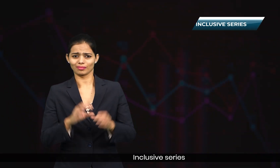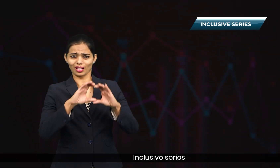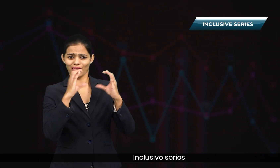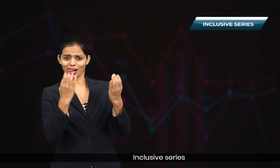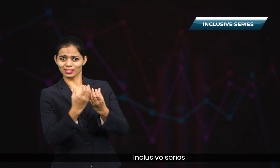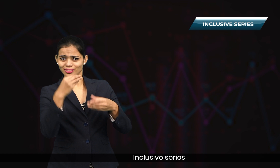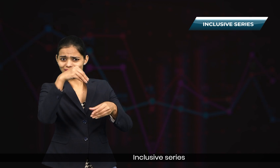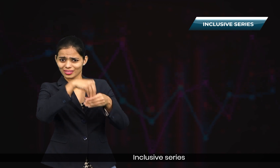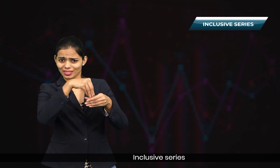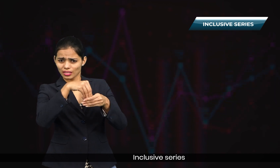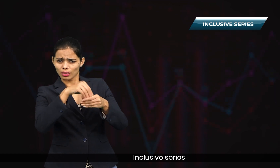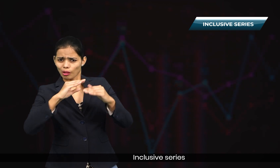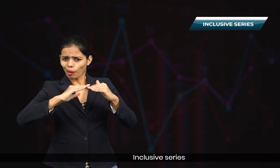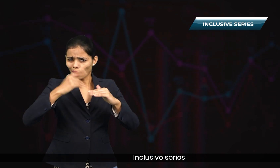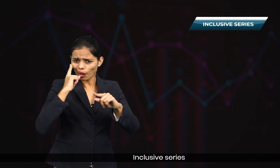Inclusive series.